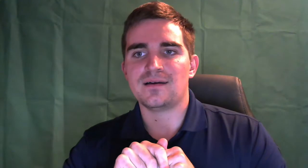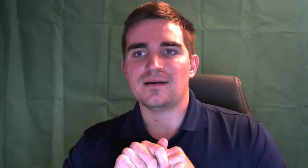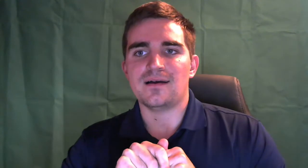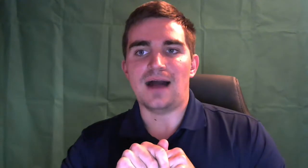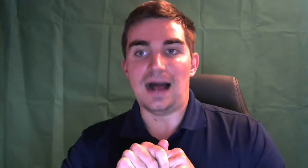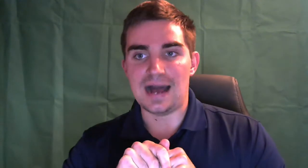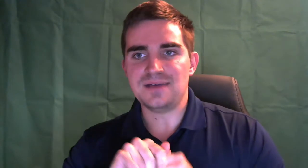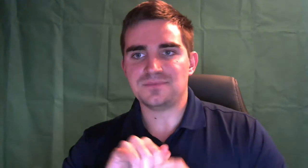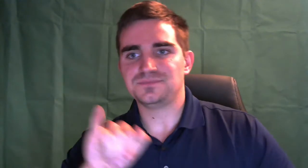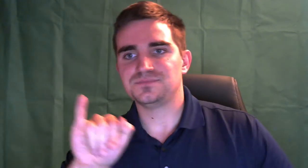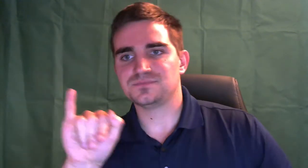I,